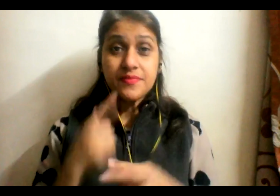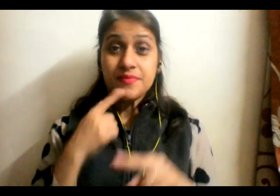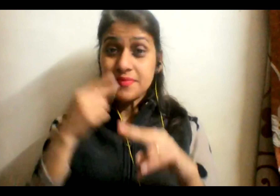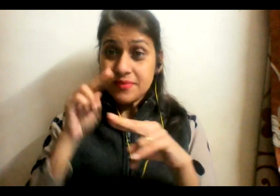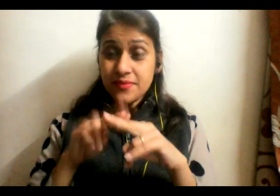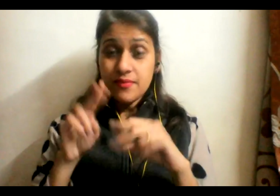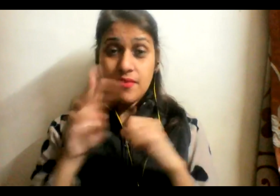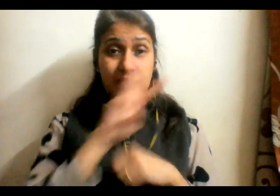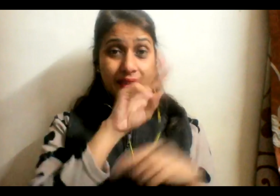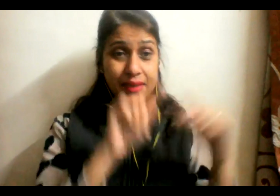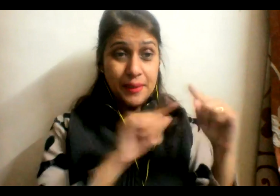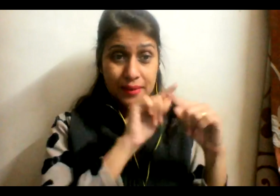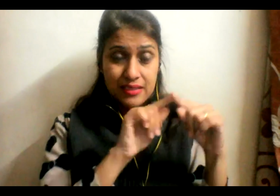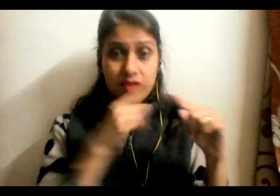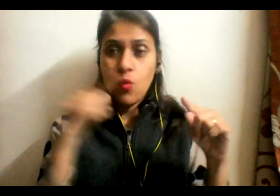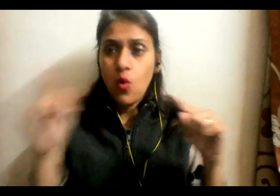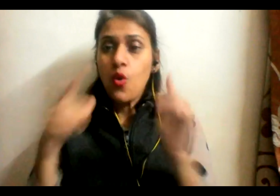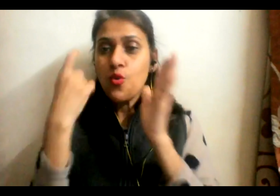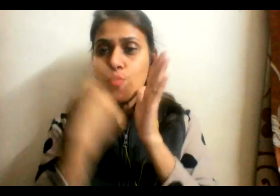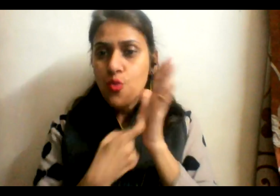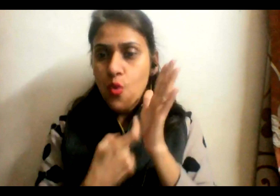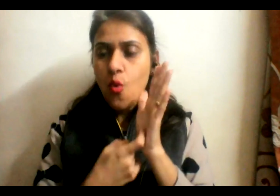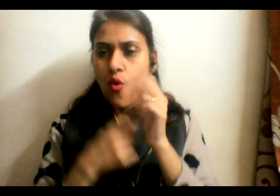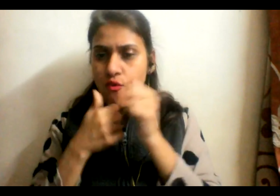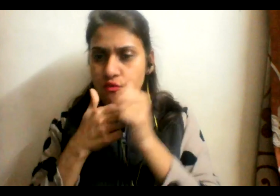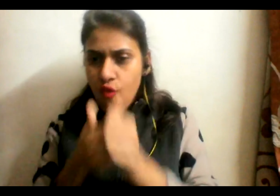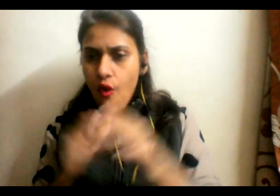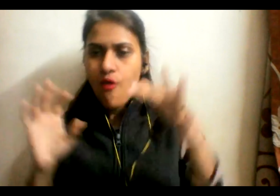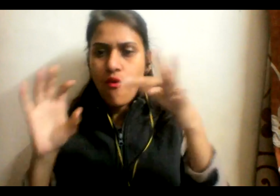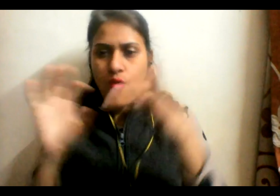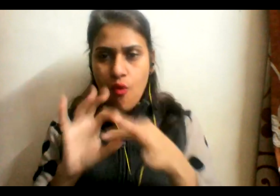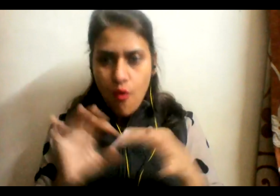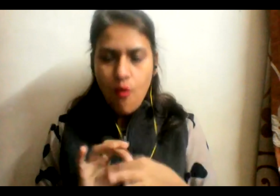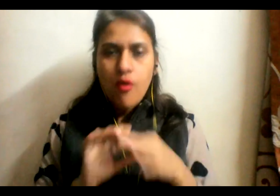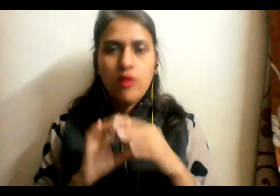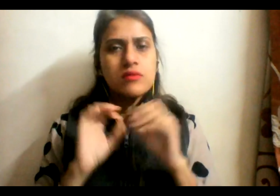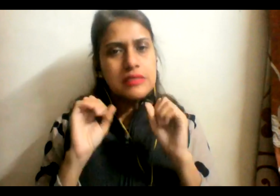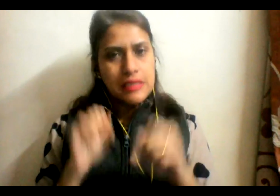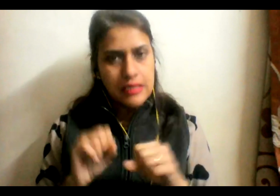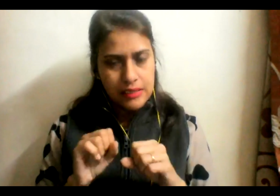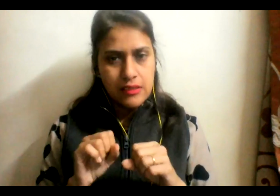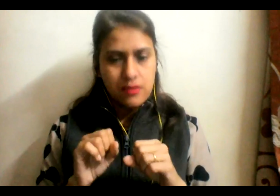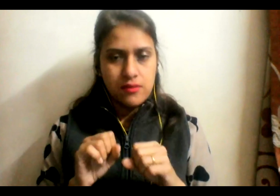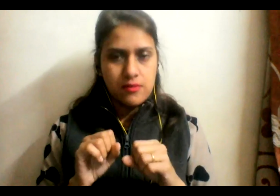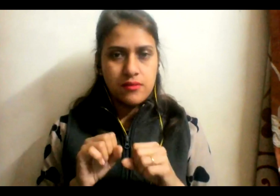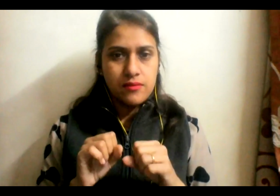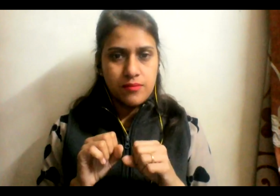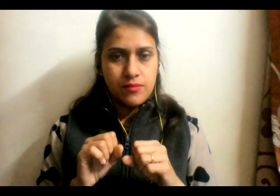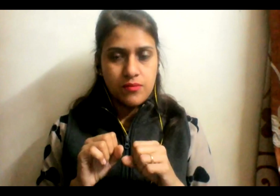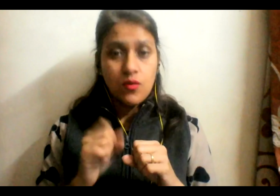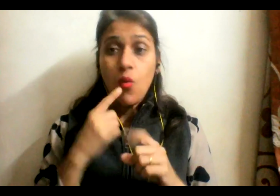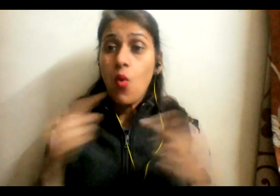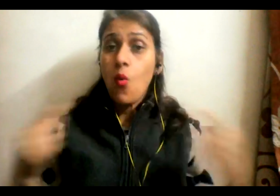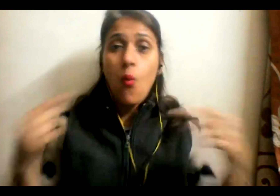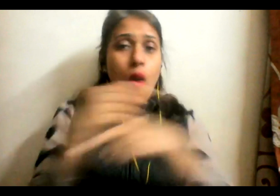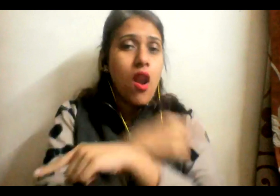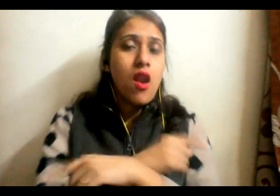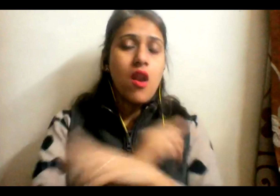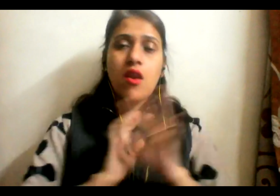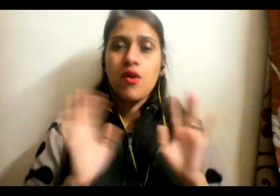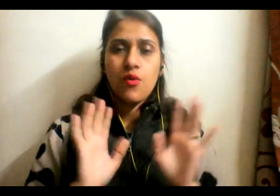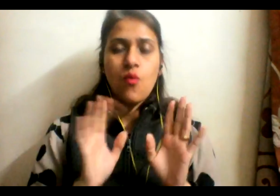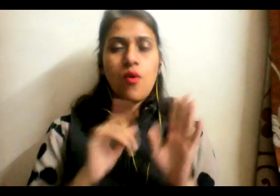brings in rules or in the law that they adopt, they can't be contrary to the central provisions or